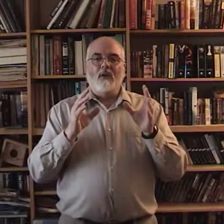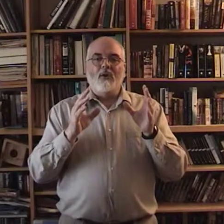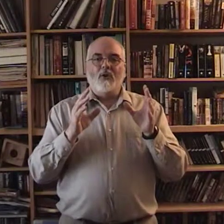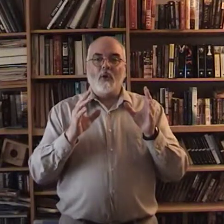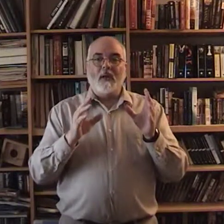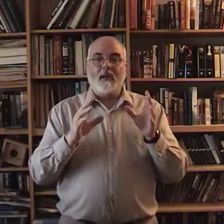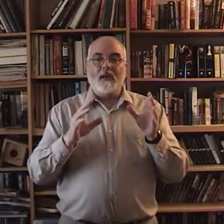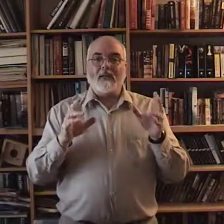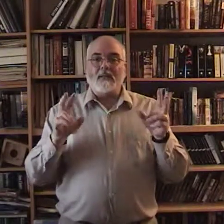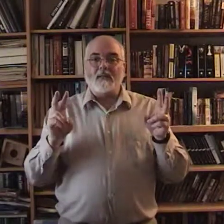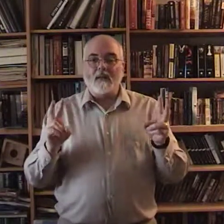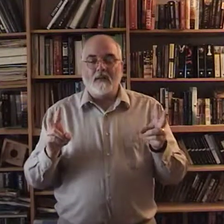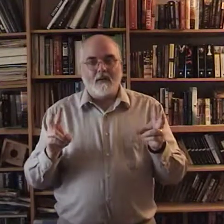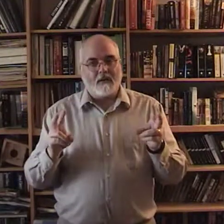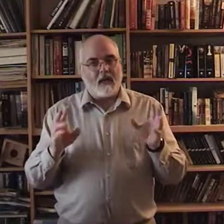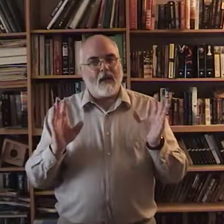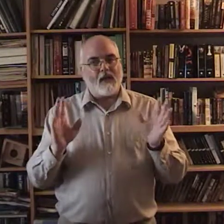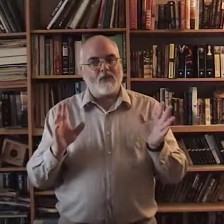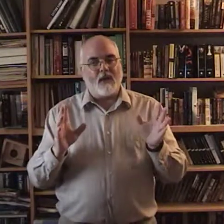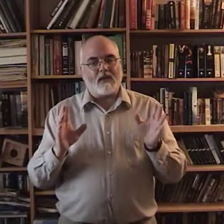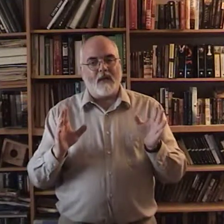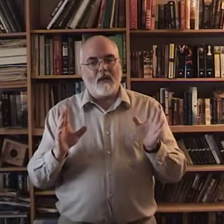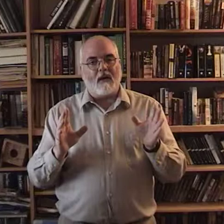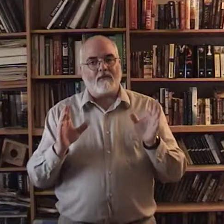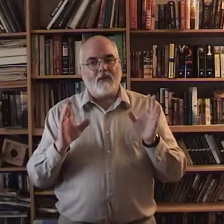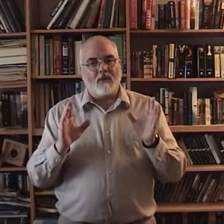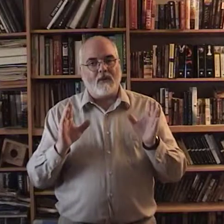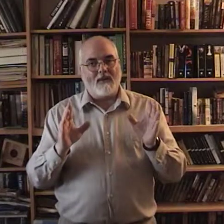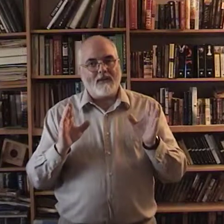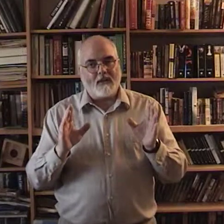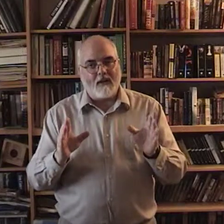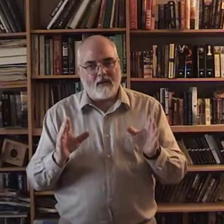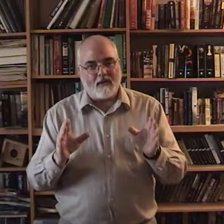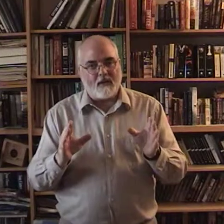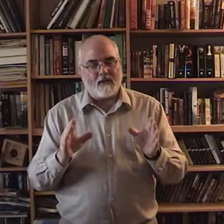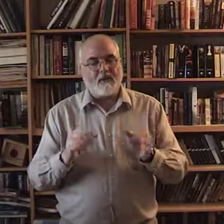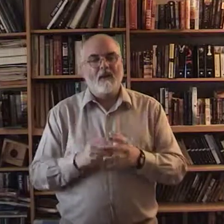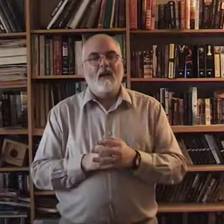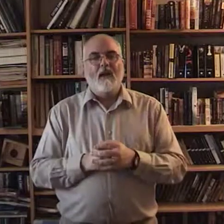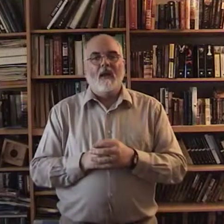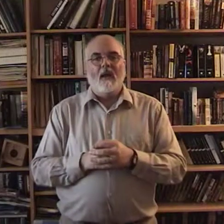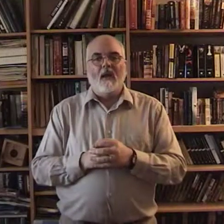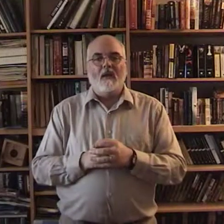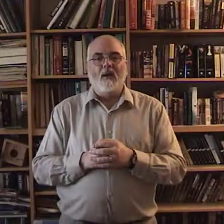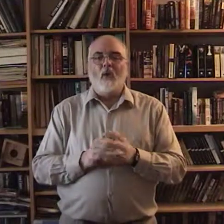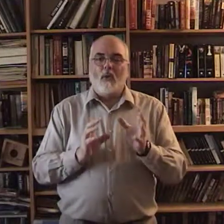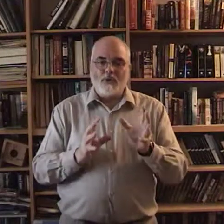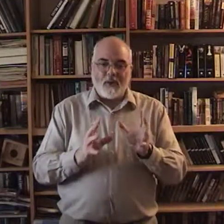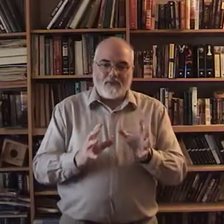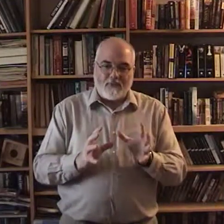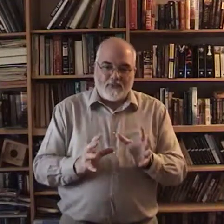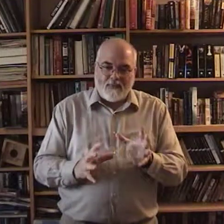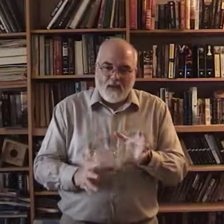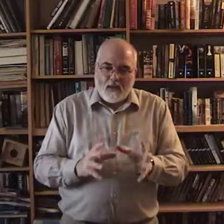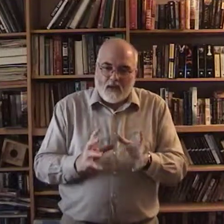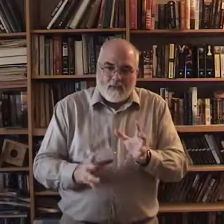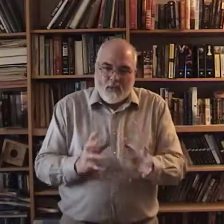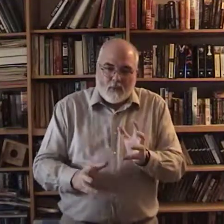you're doing it in sentences. I can't stress that enough. Do it in sentences. And once you feel comfortable